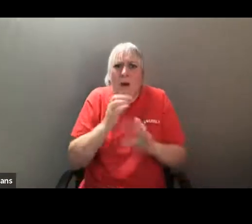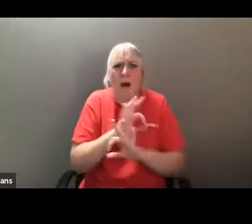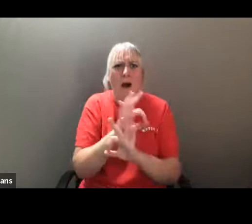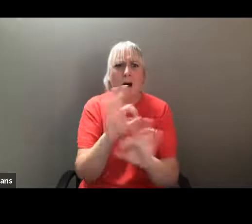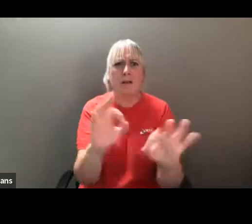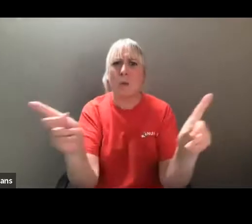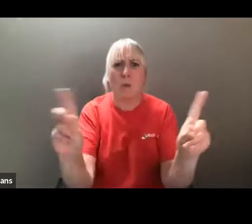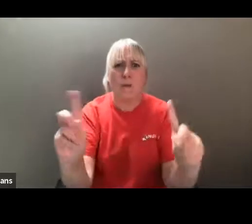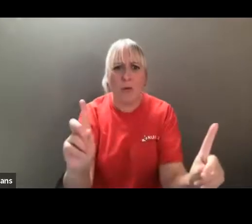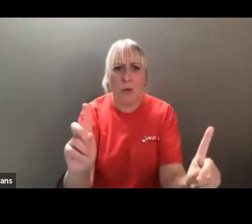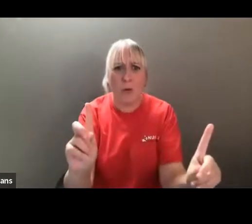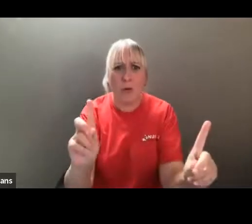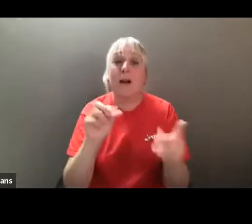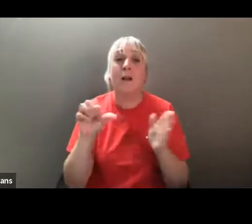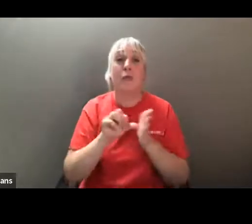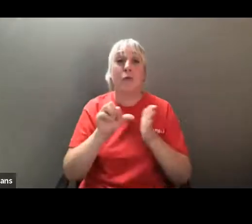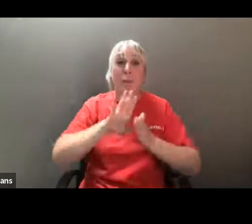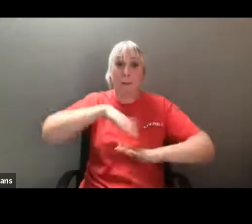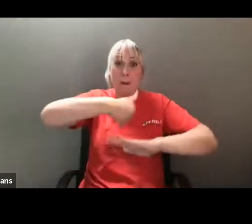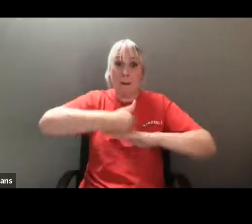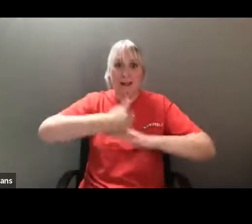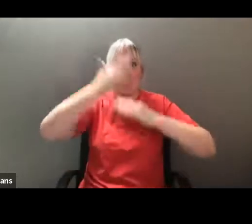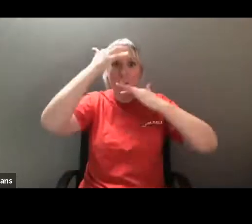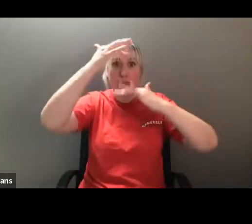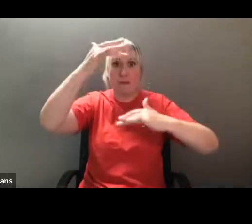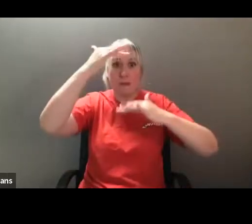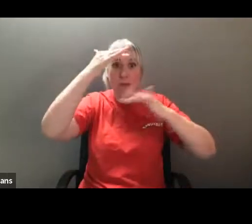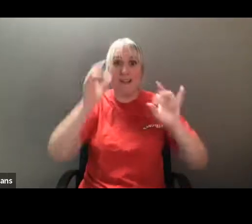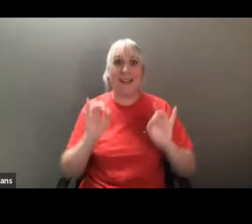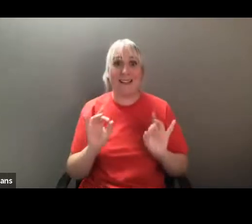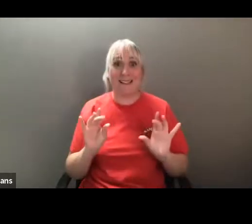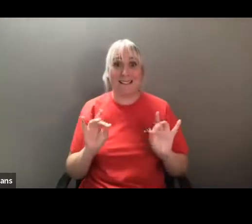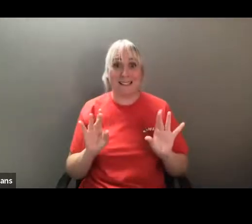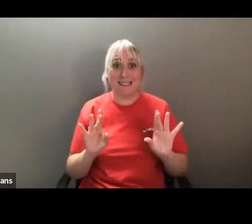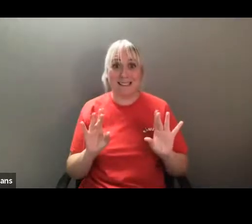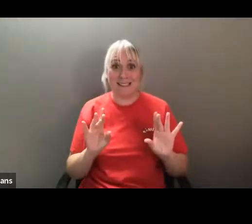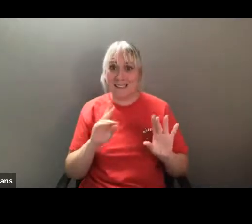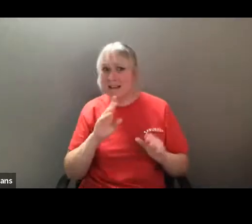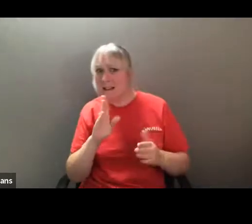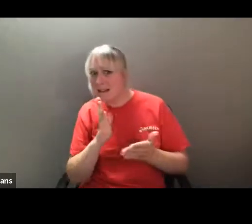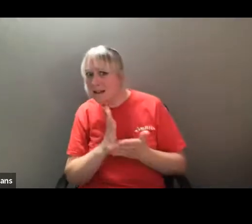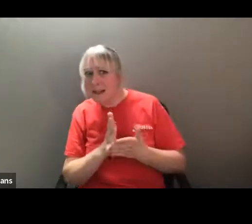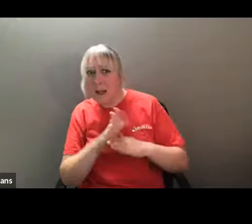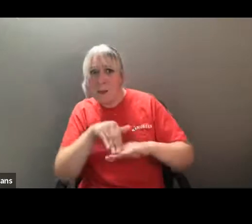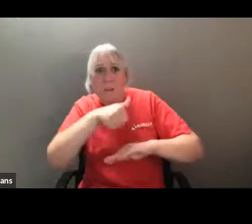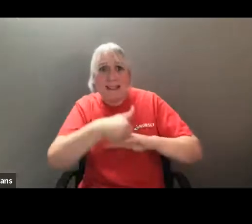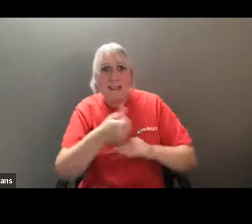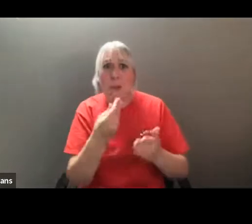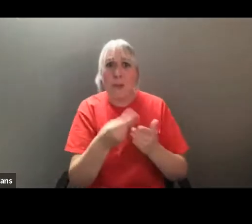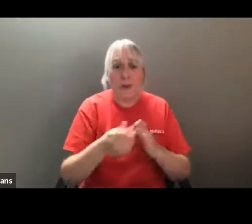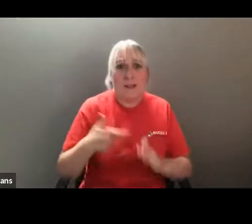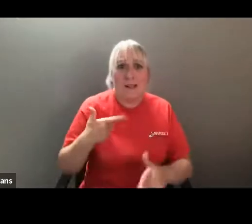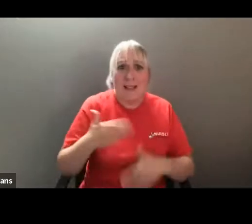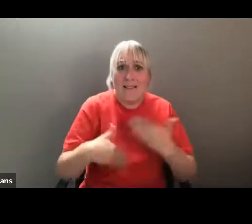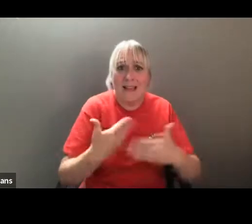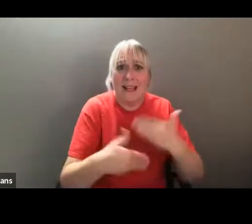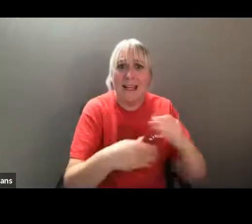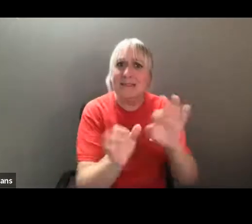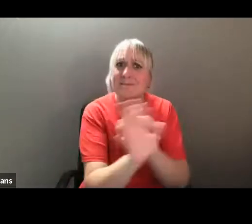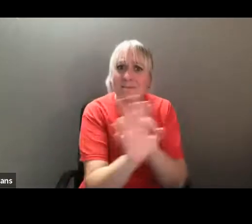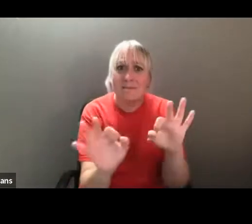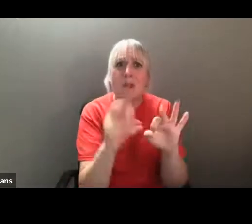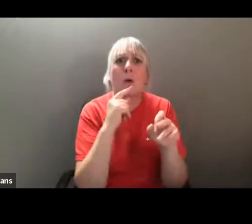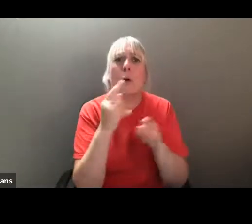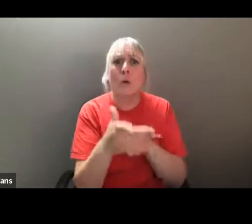principles and not tethered to any kind of reference point like the cost of living in the particular place you're referring to or the pre-existing Social Security